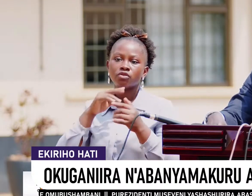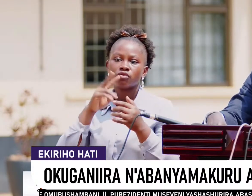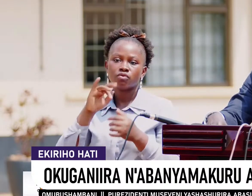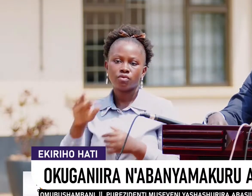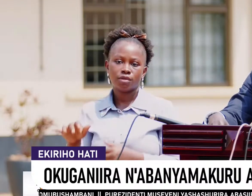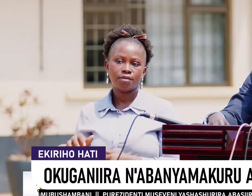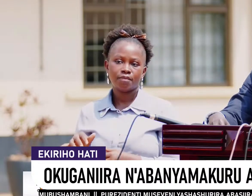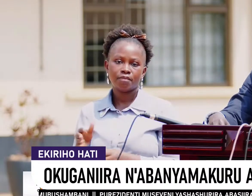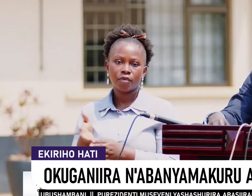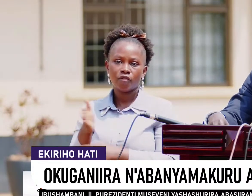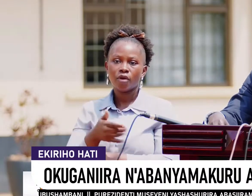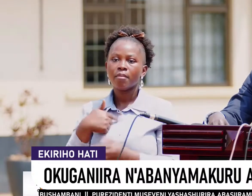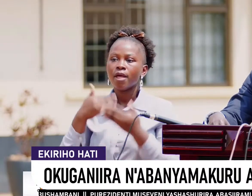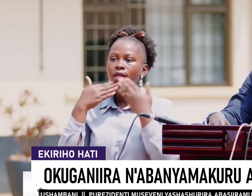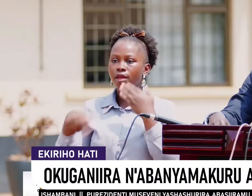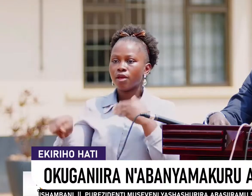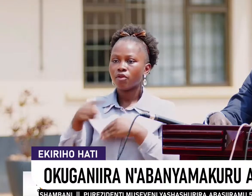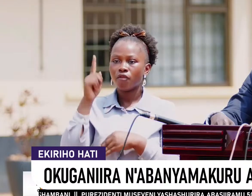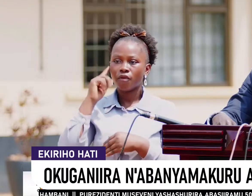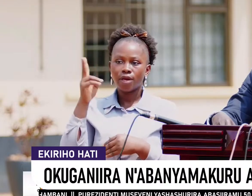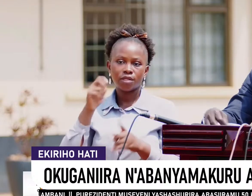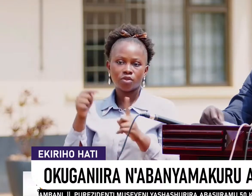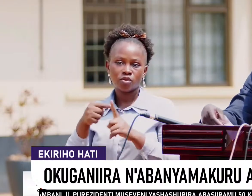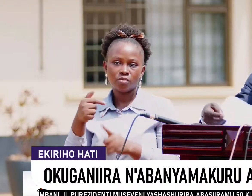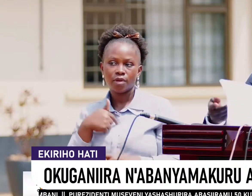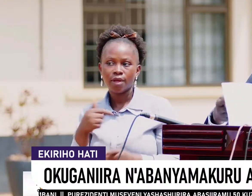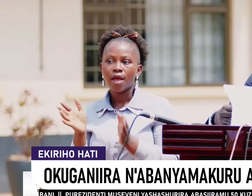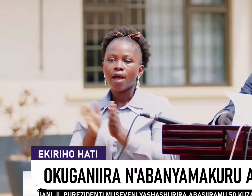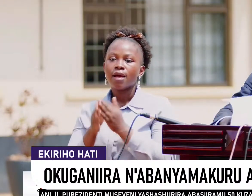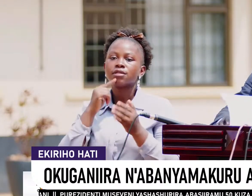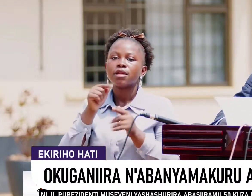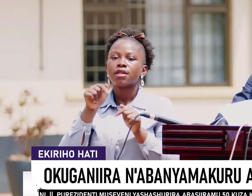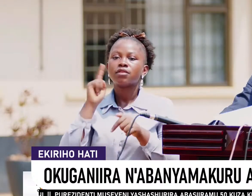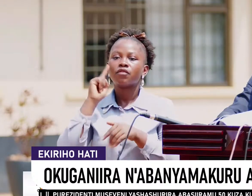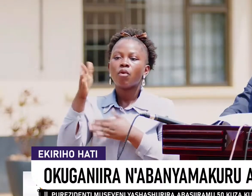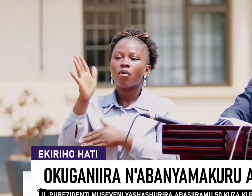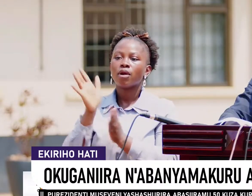above. I thank you for listening to me. I